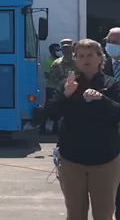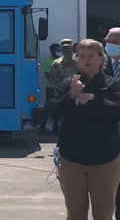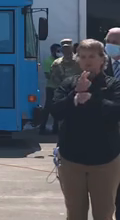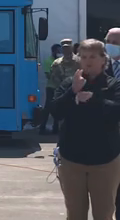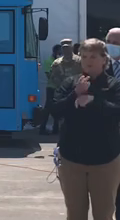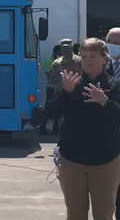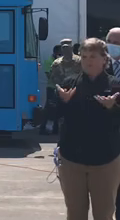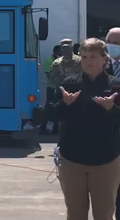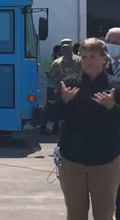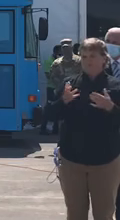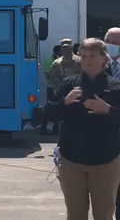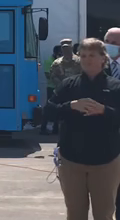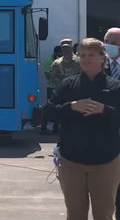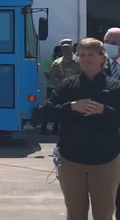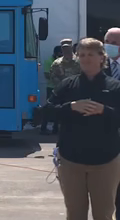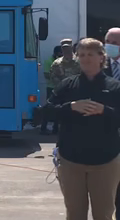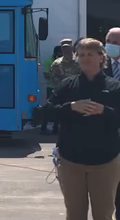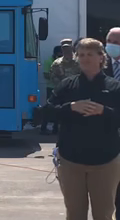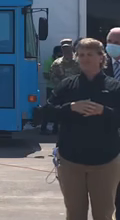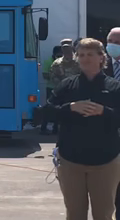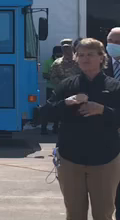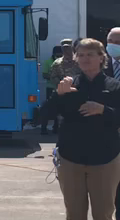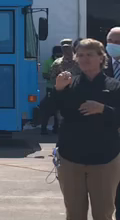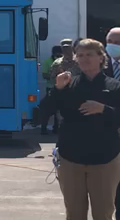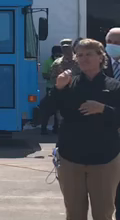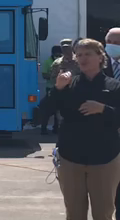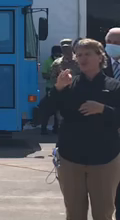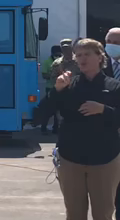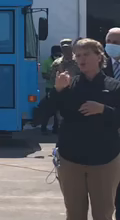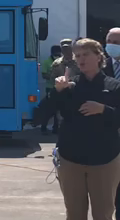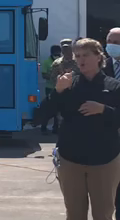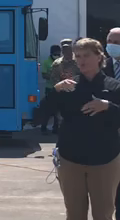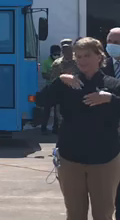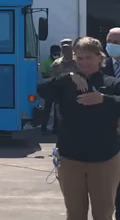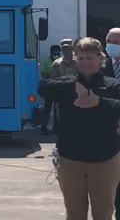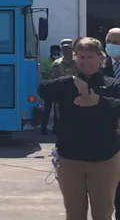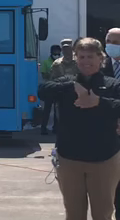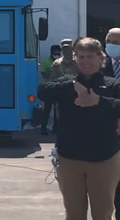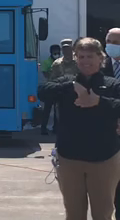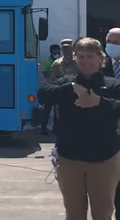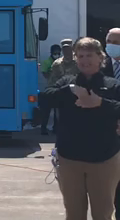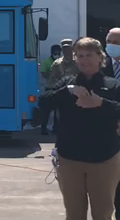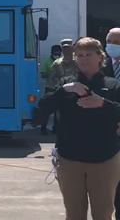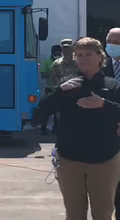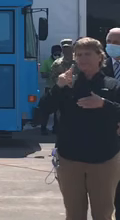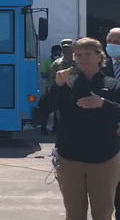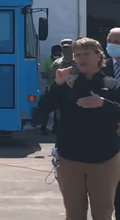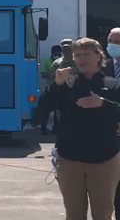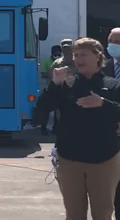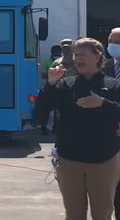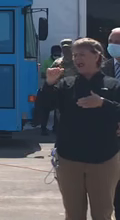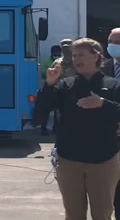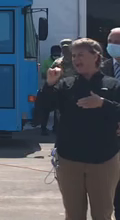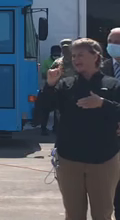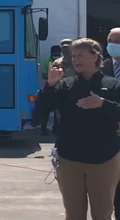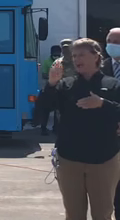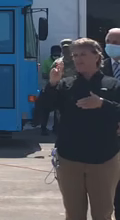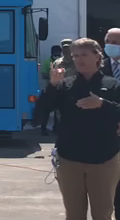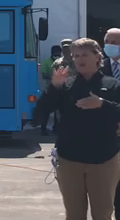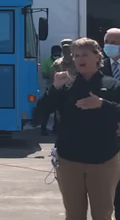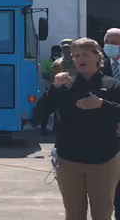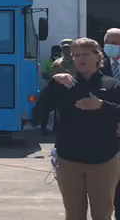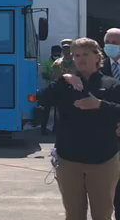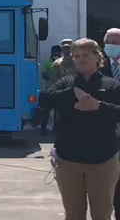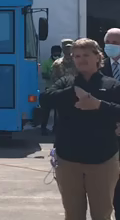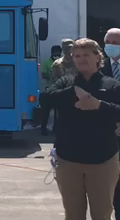have the ability to test for antibodies. Basically, people that have had the disease, their body will generate antibodies to fight